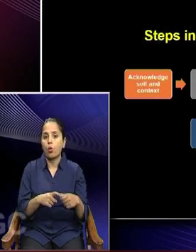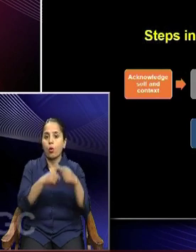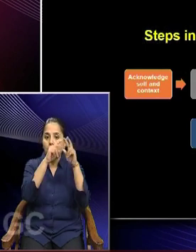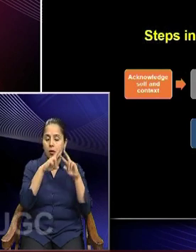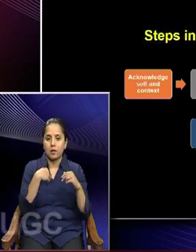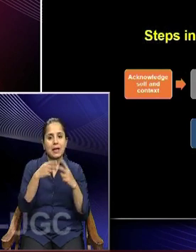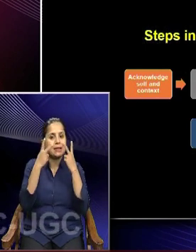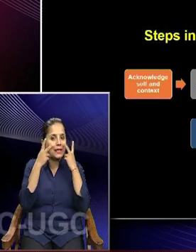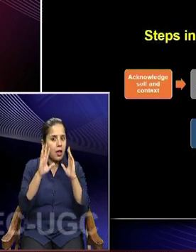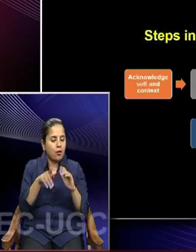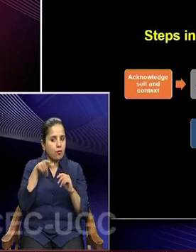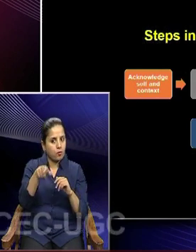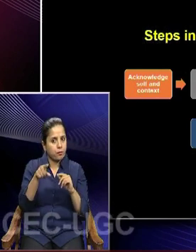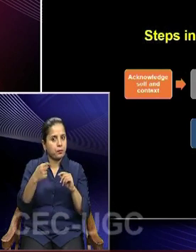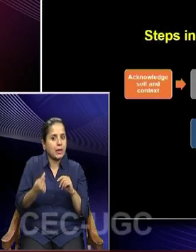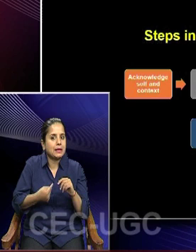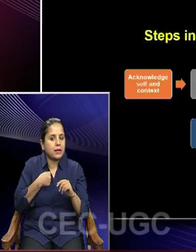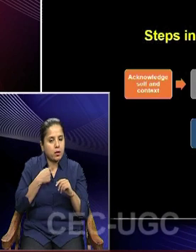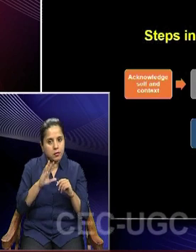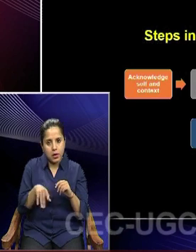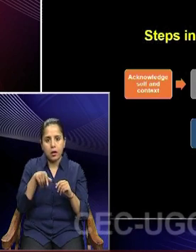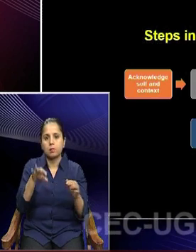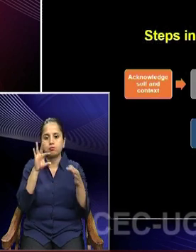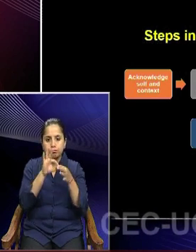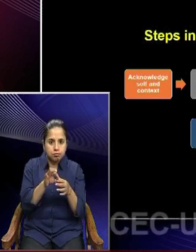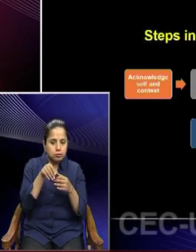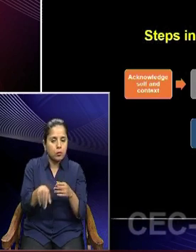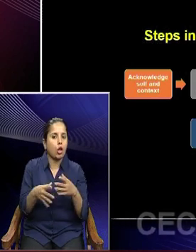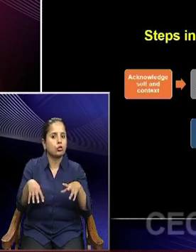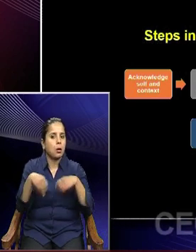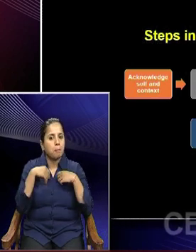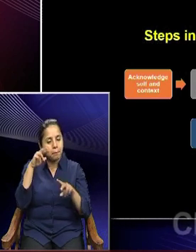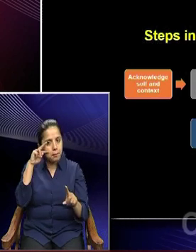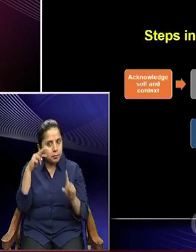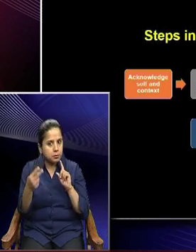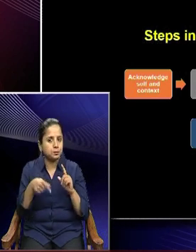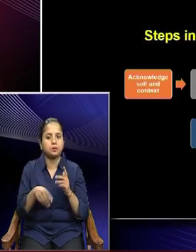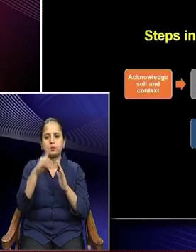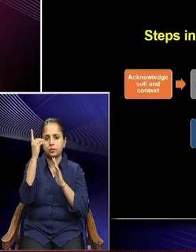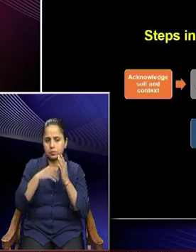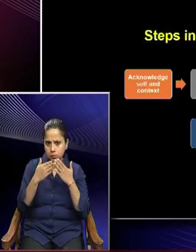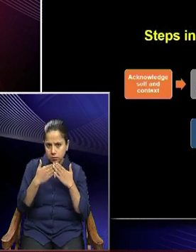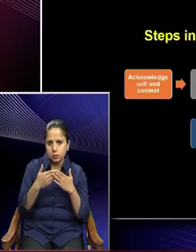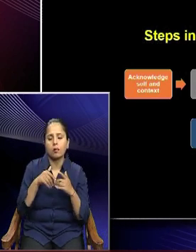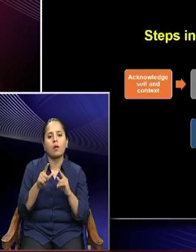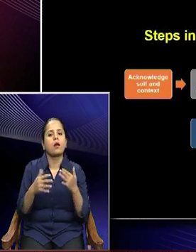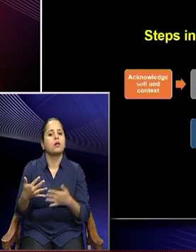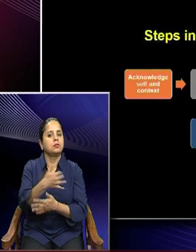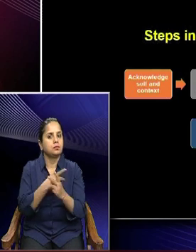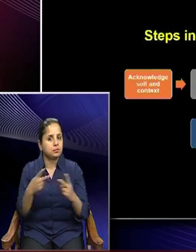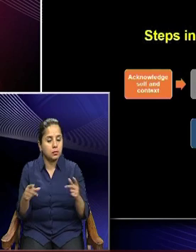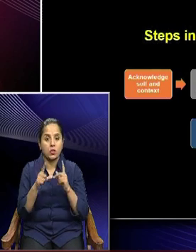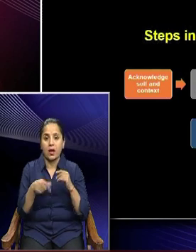see acknowledgement of self and context, then adopting perspective, design study, data collection,